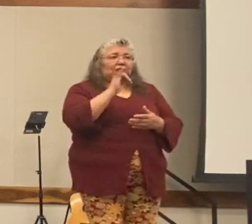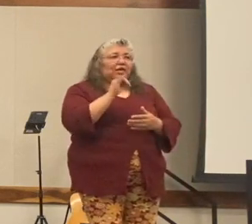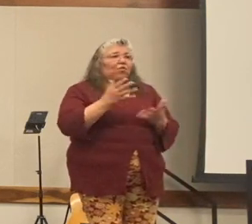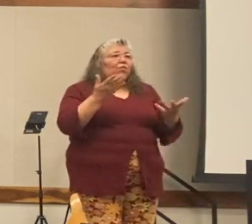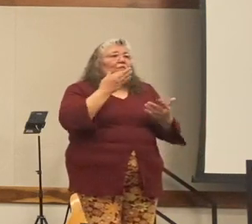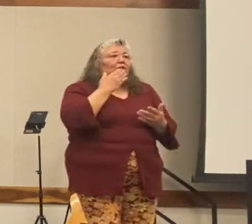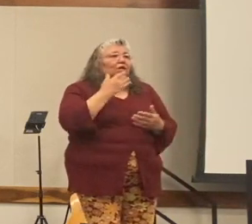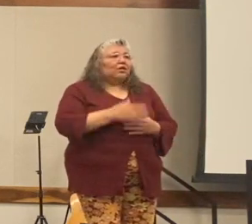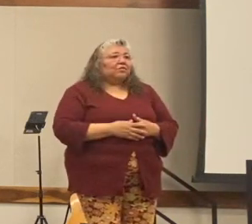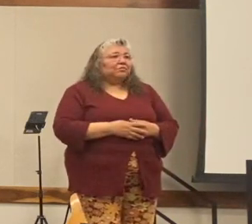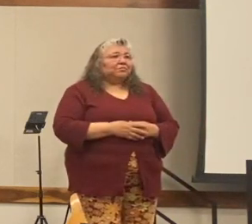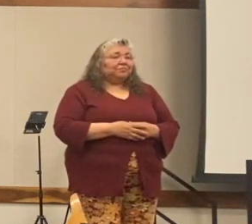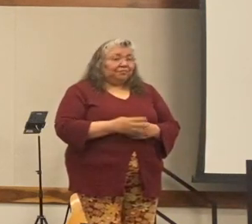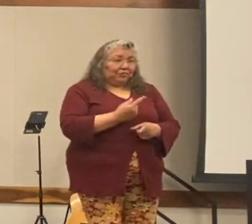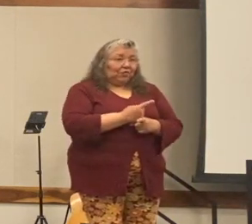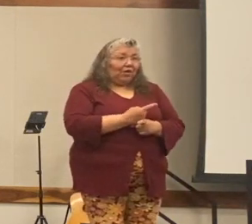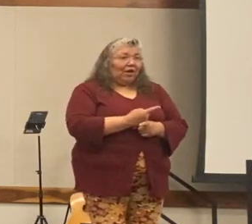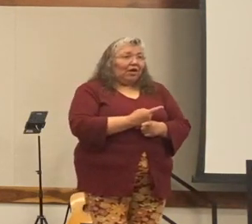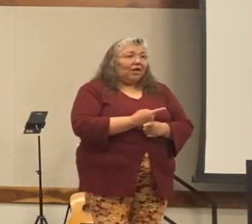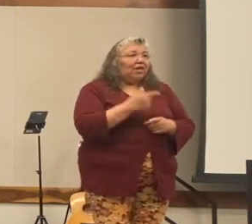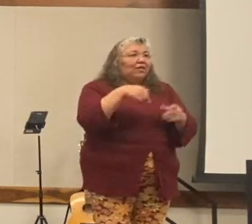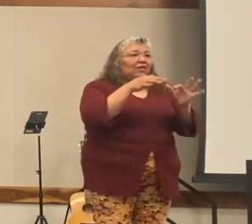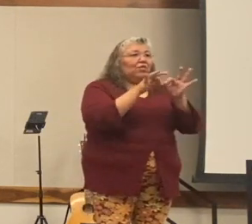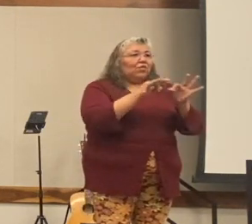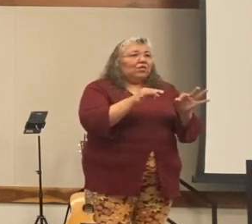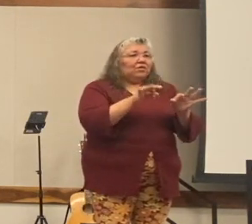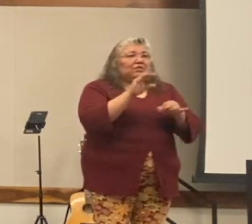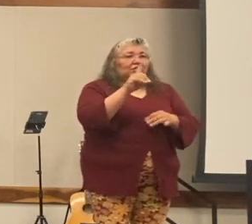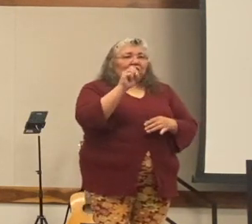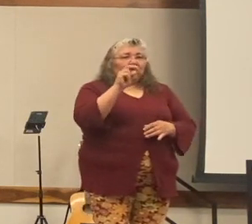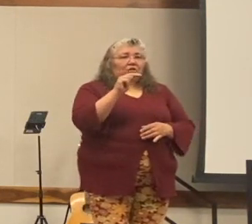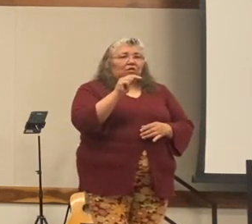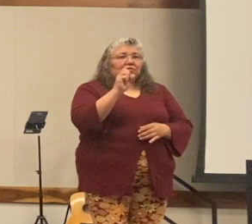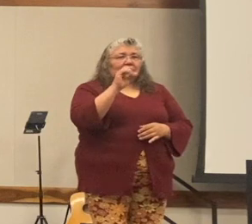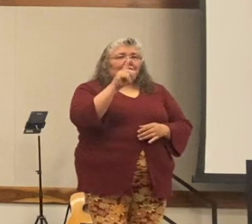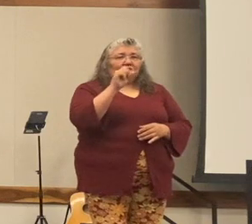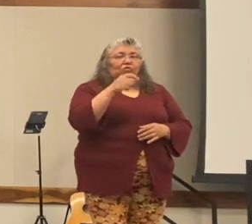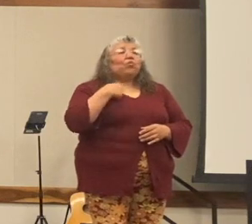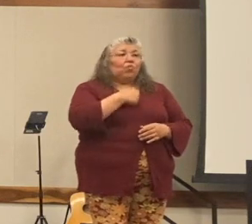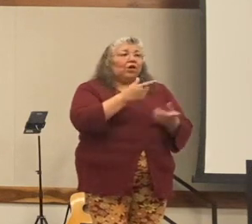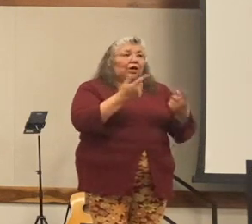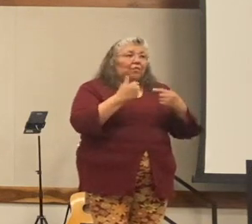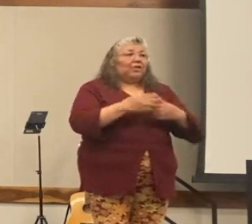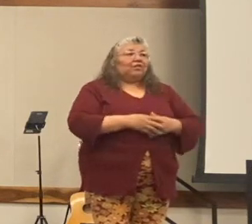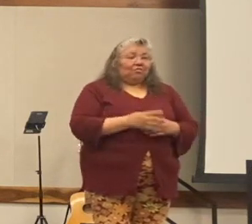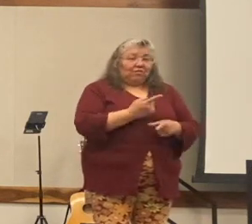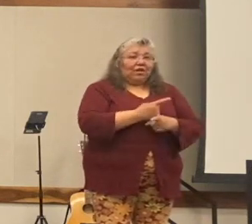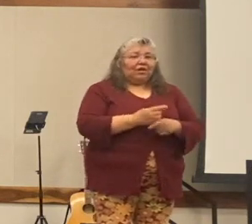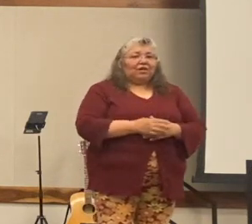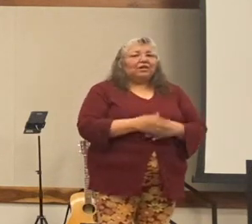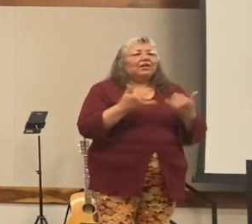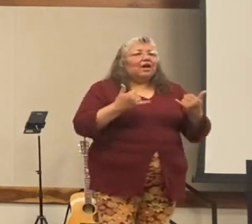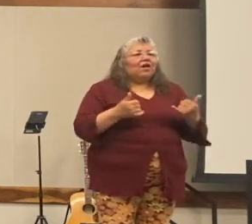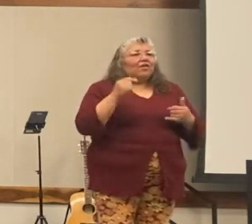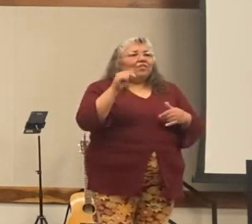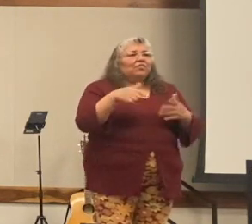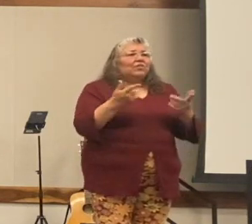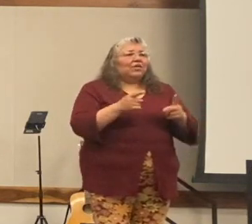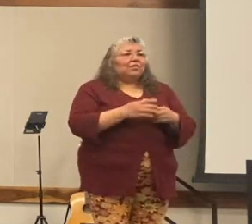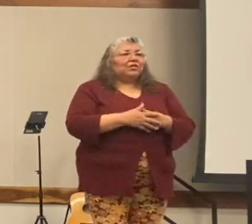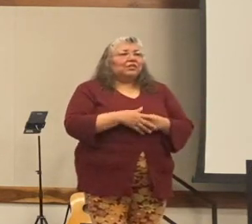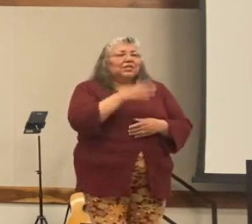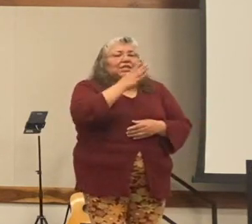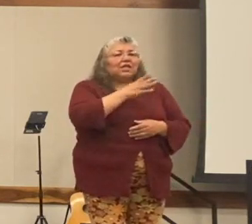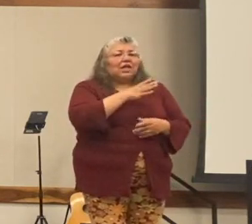coming. Yeah. Right? In the words of Deion Sanders, we're coming. Right? And so here he is. This lady gave